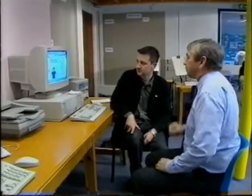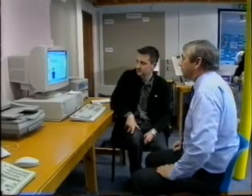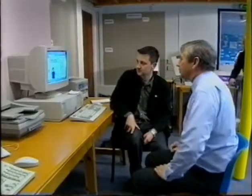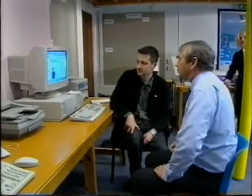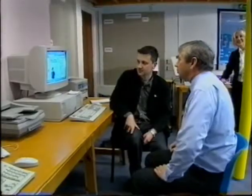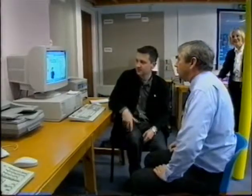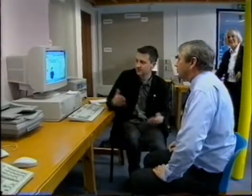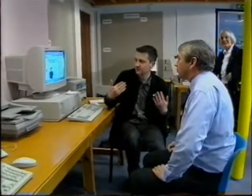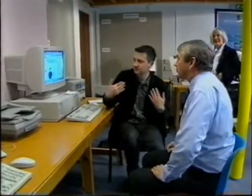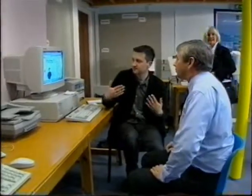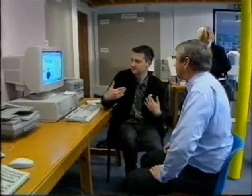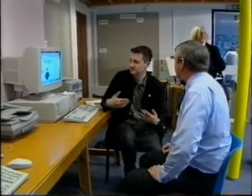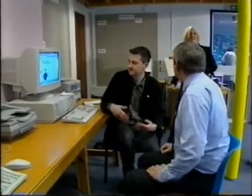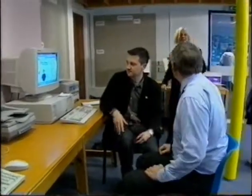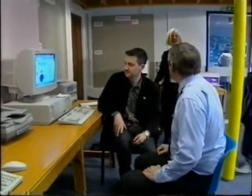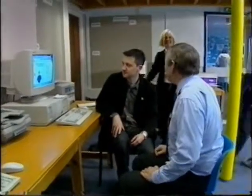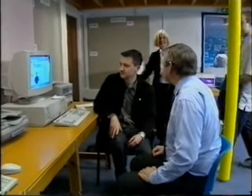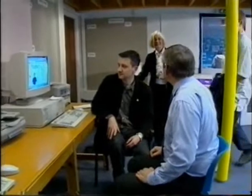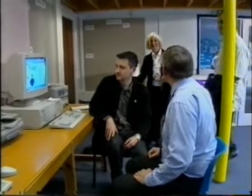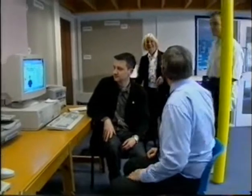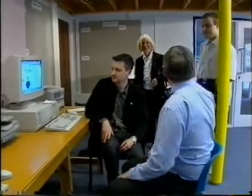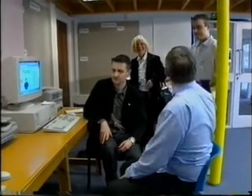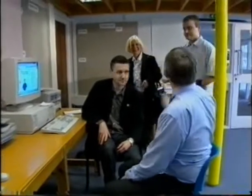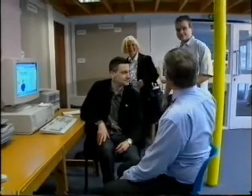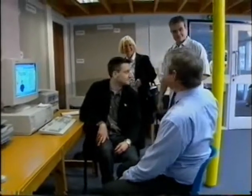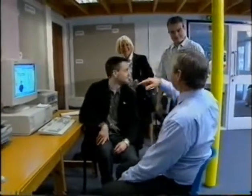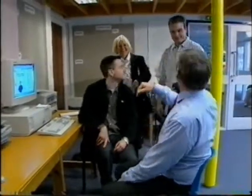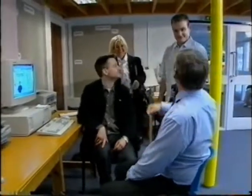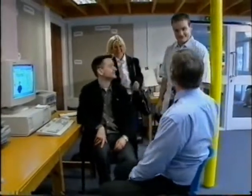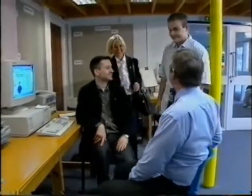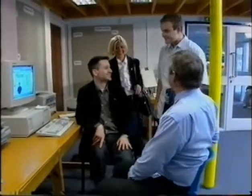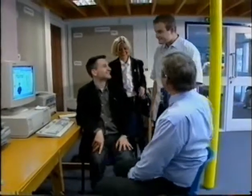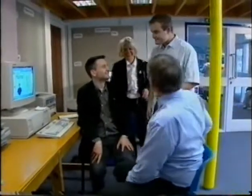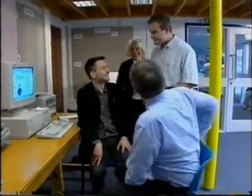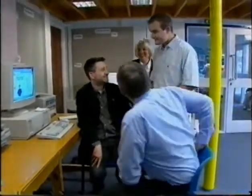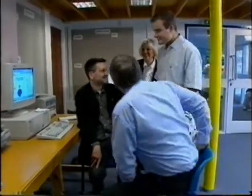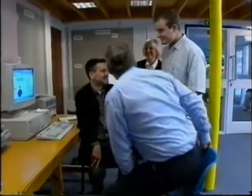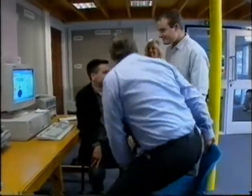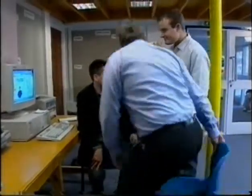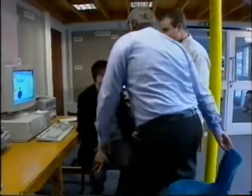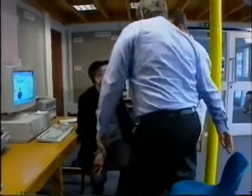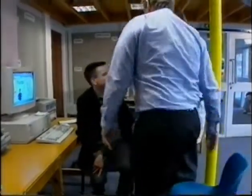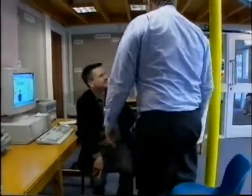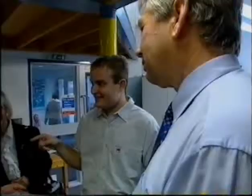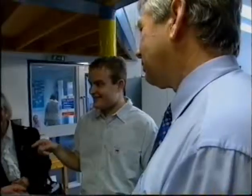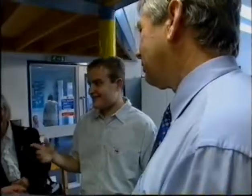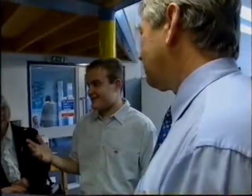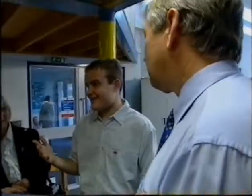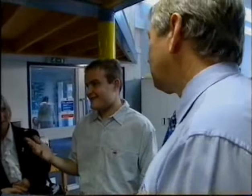are also used at the Derby College for Deaf People. Tim Loveridge is a former student. He's one of a handful of people from the